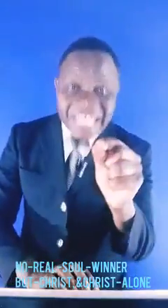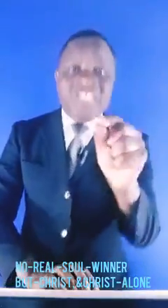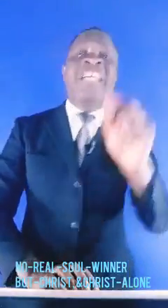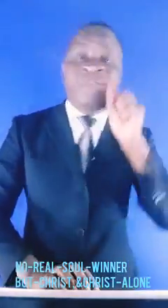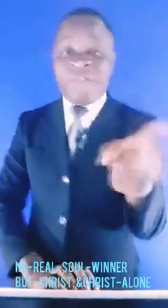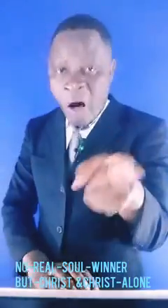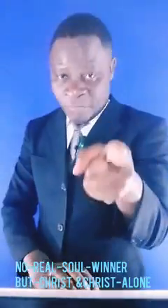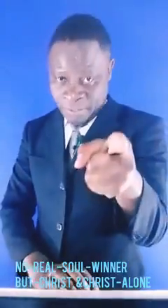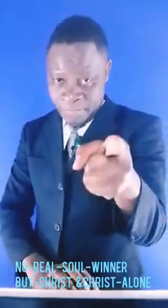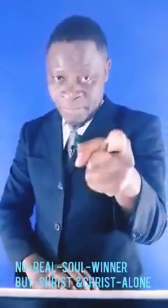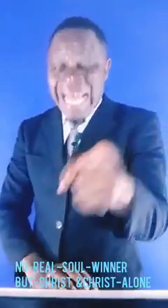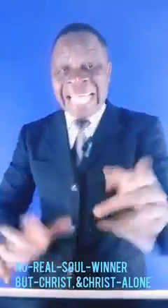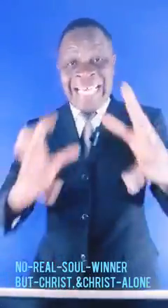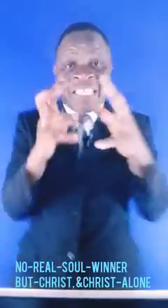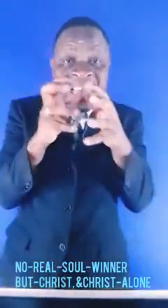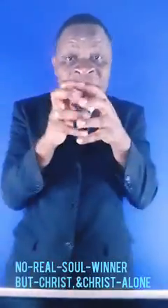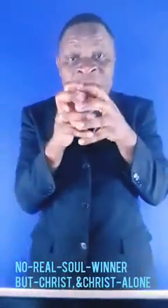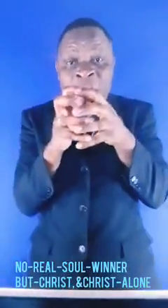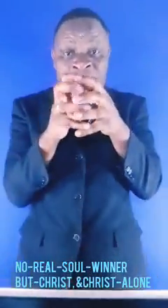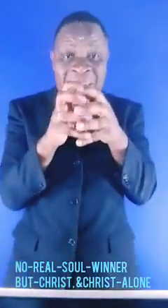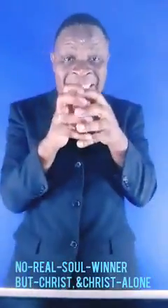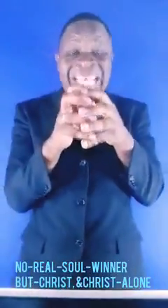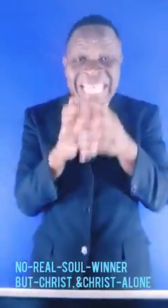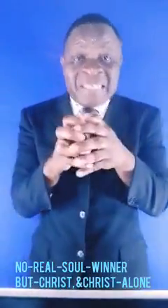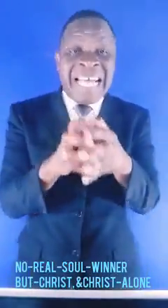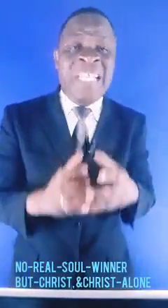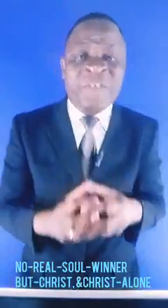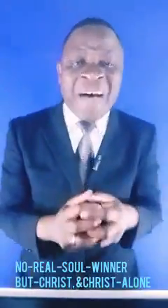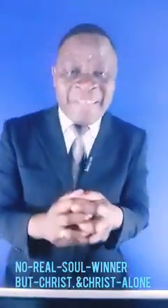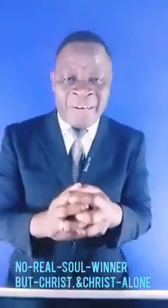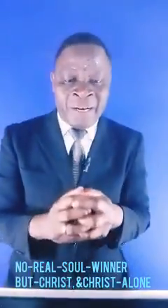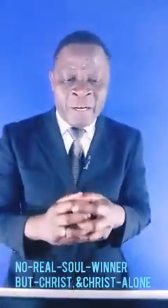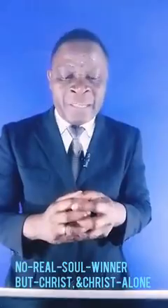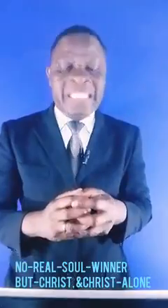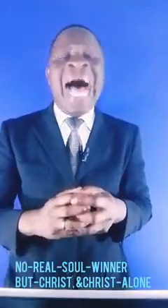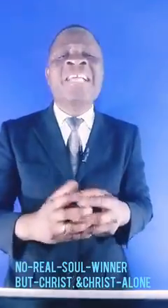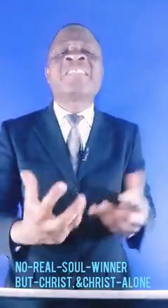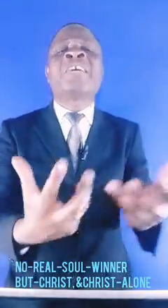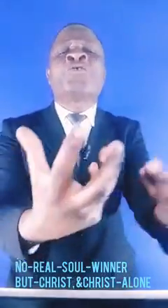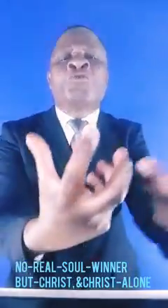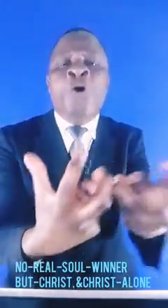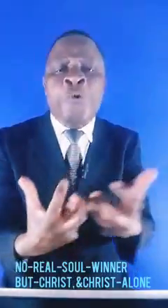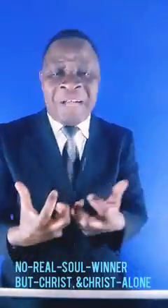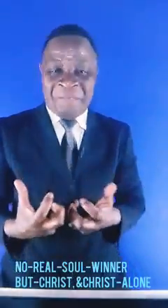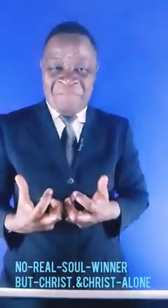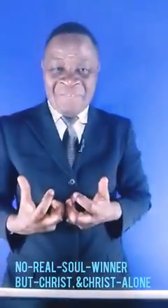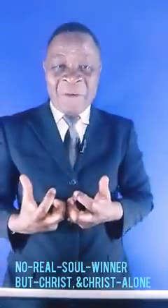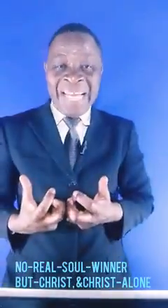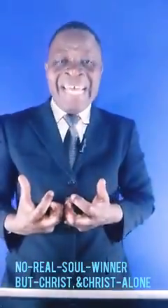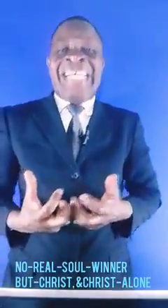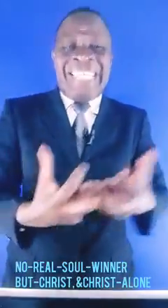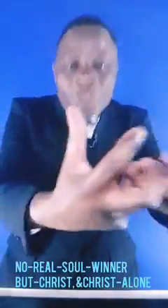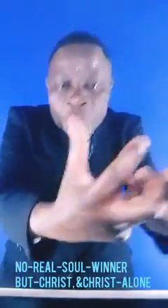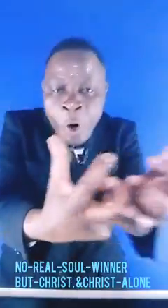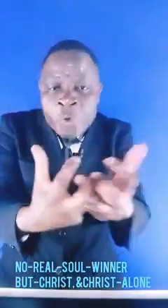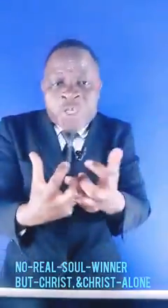is involved. And his involvement is that the Father does the drawing, right? He draws